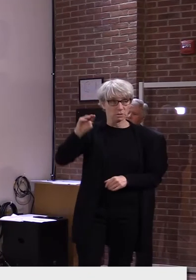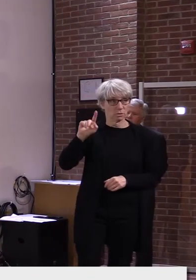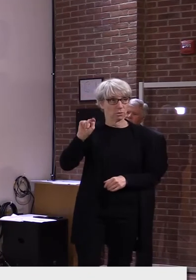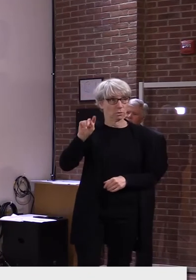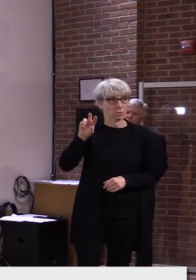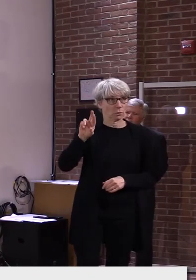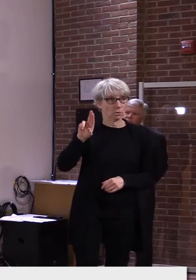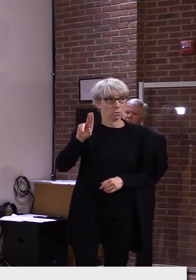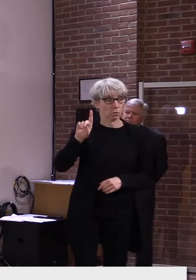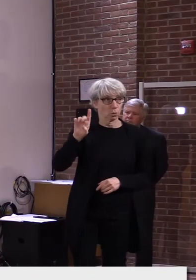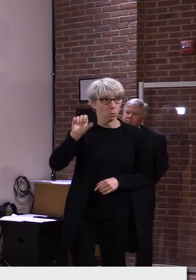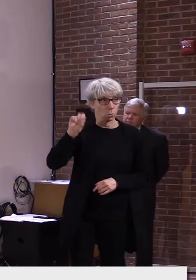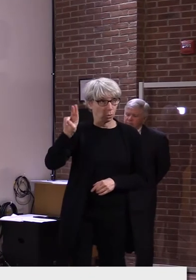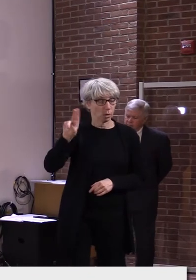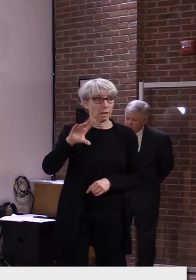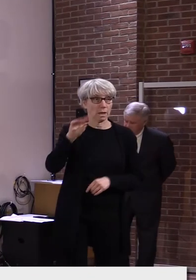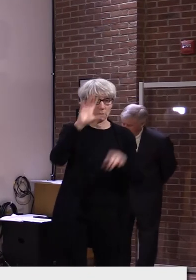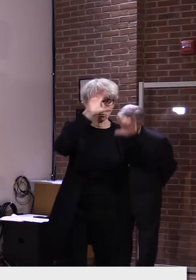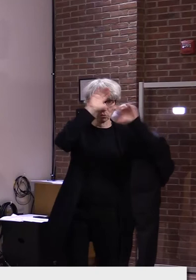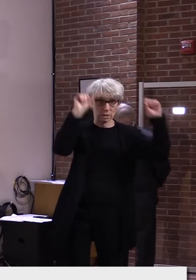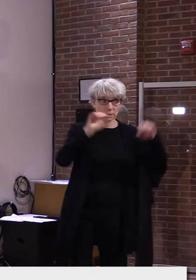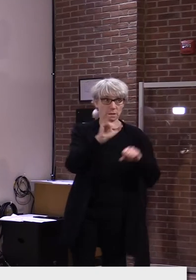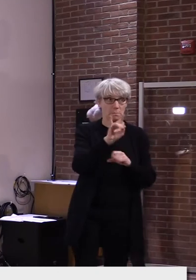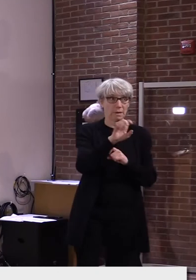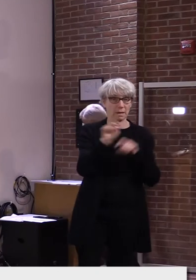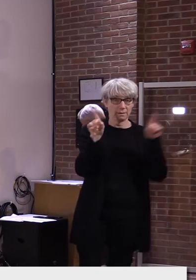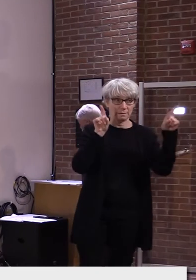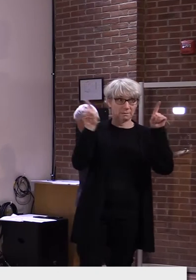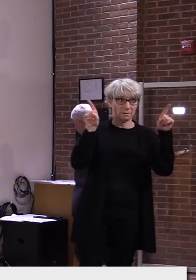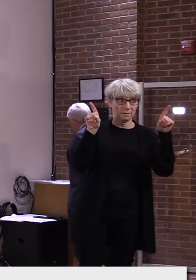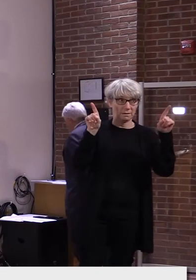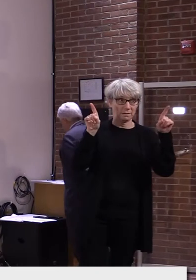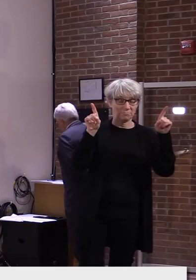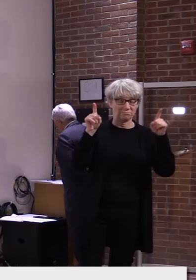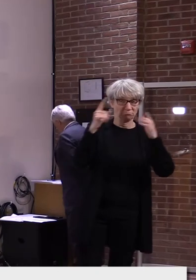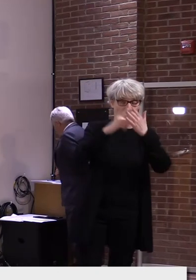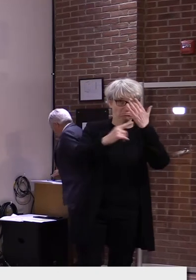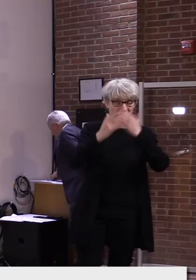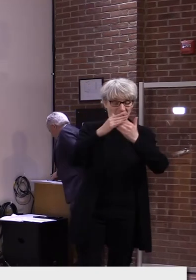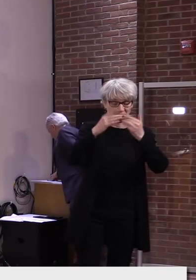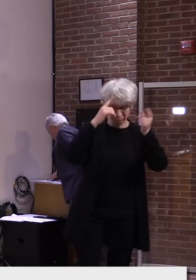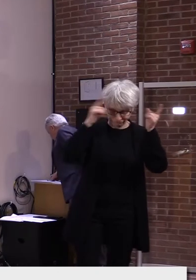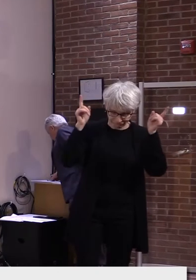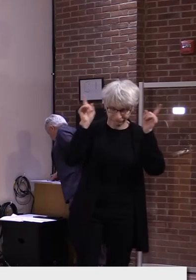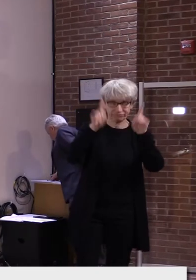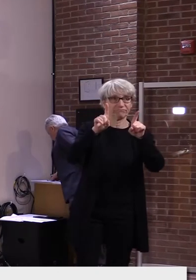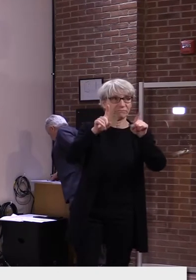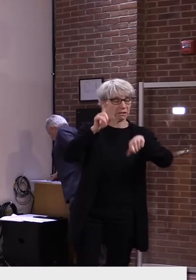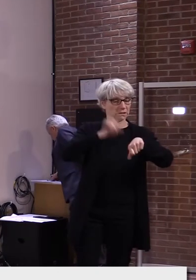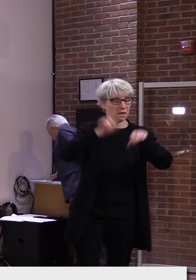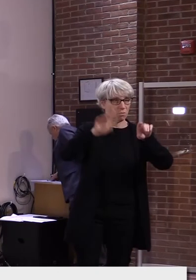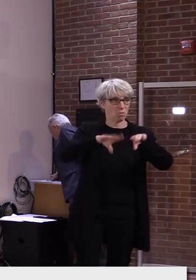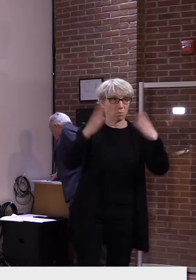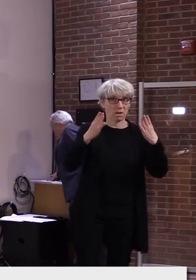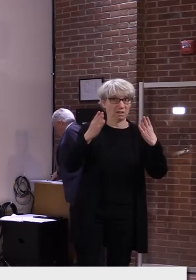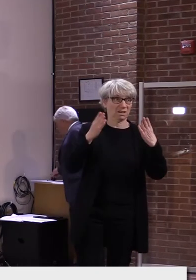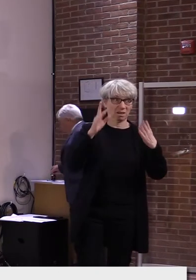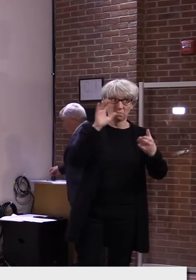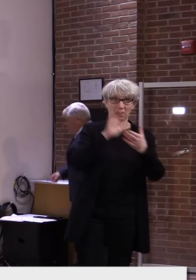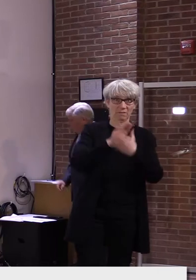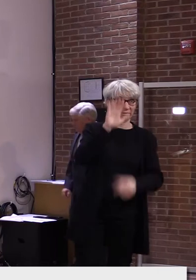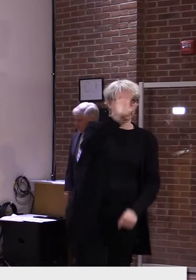say President Biden, that they will have to come to some agreement as to what that means and whether there's going